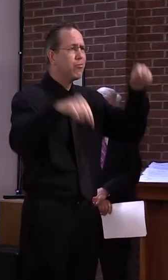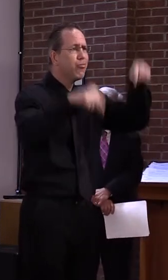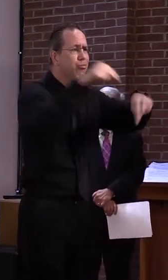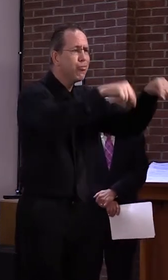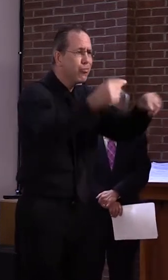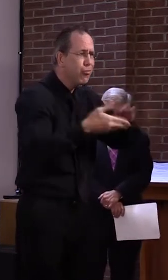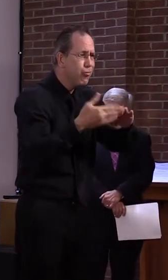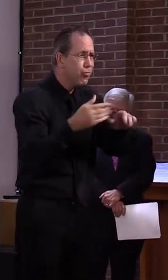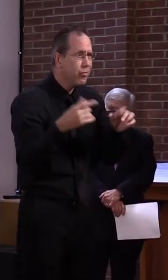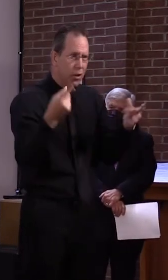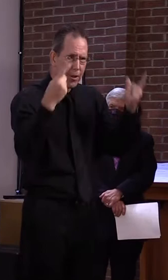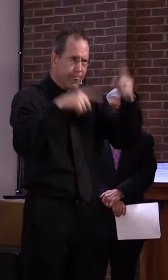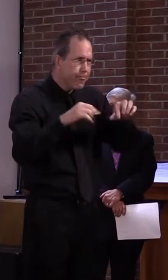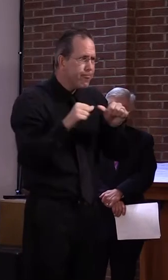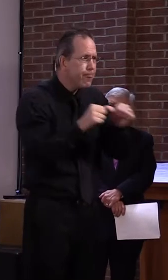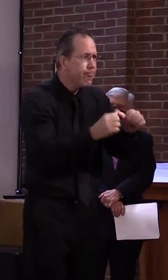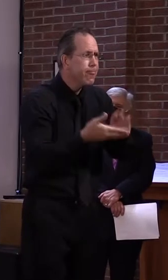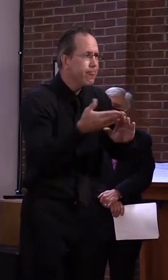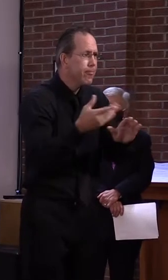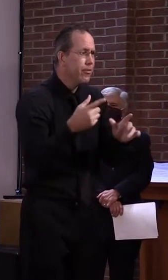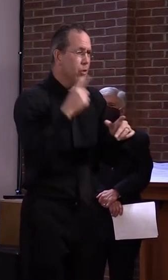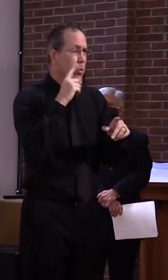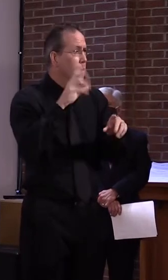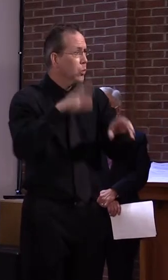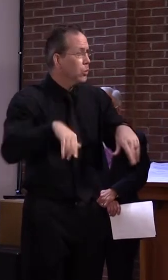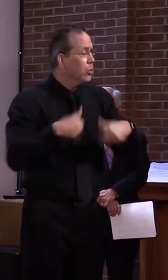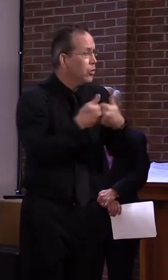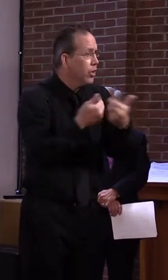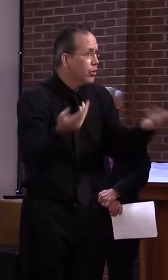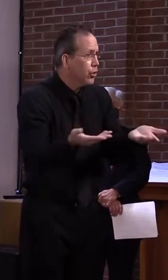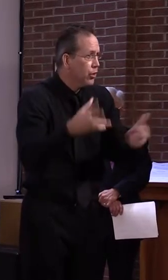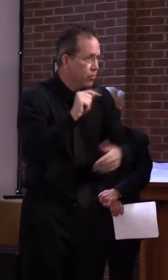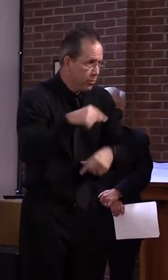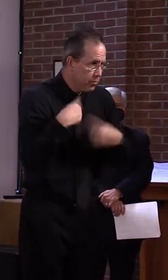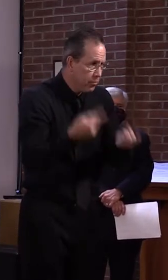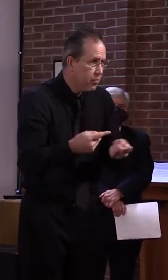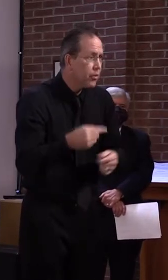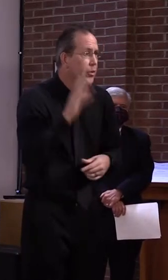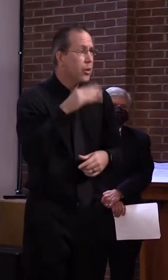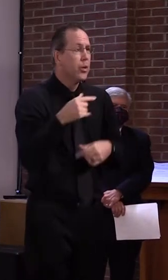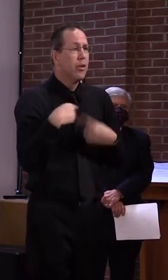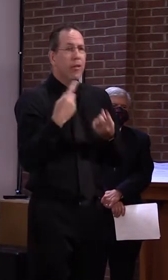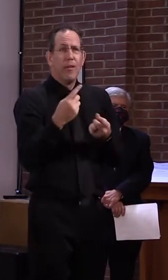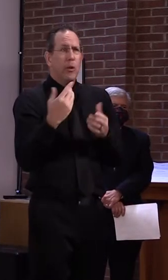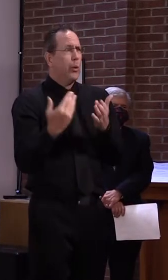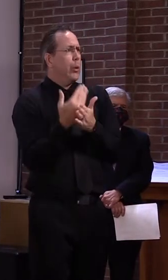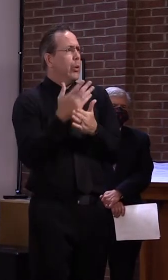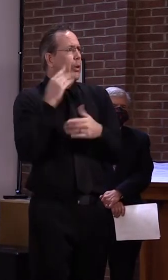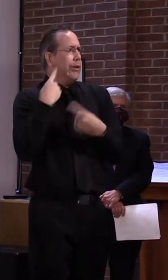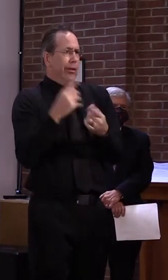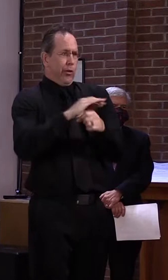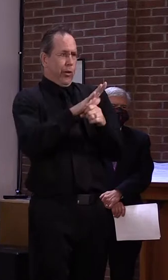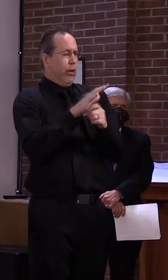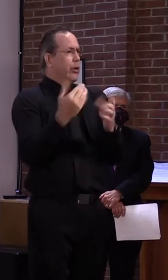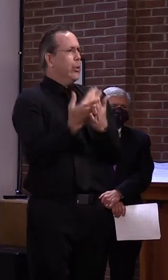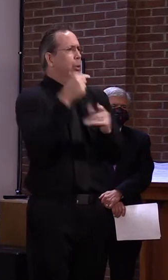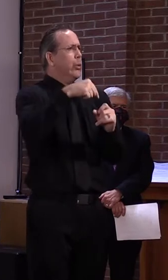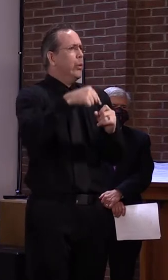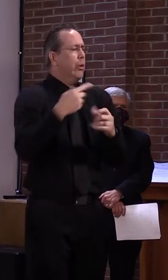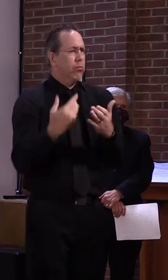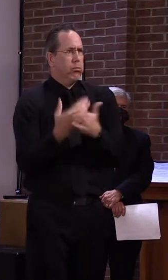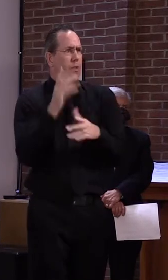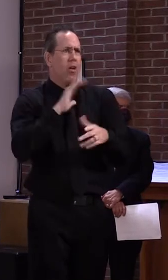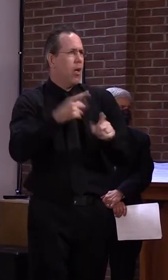ideal. And there is no roadmap for this once in a century crisis. But Vermonters'